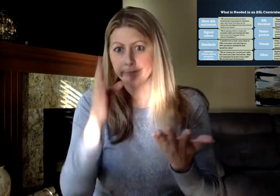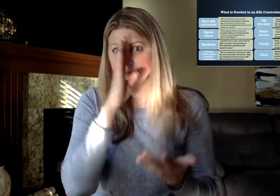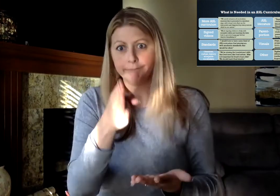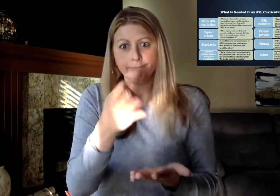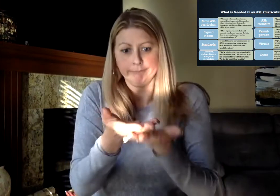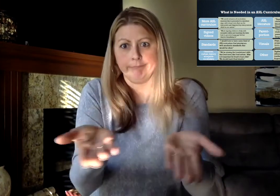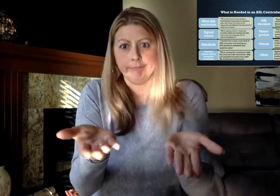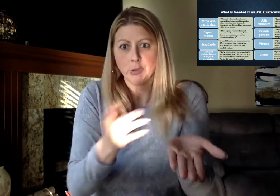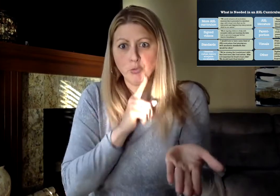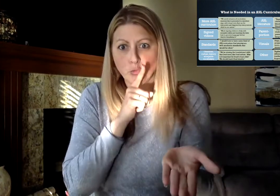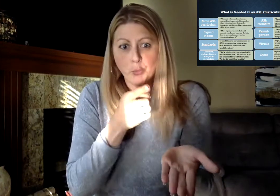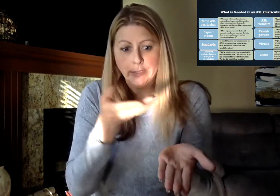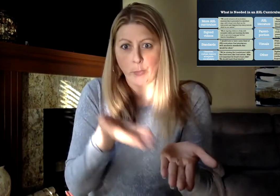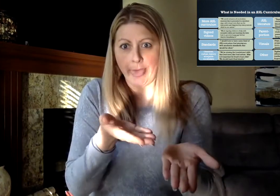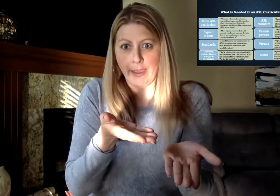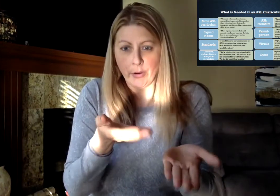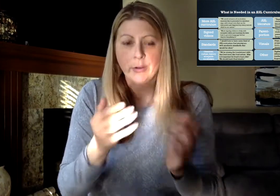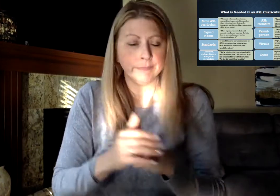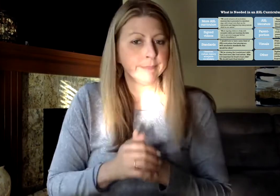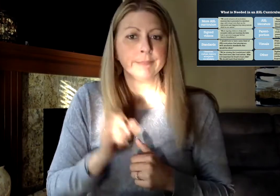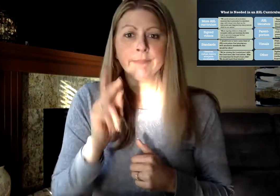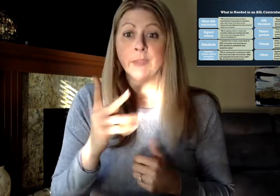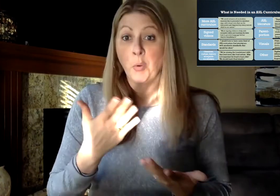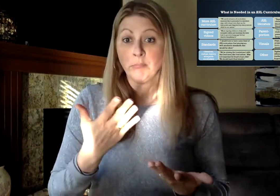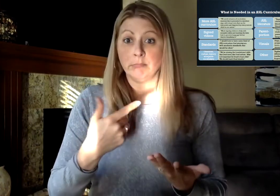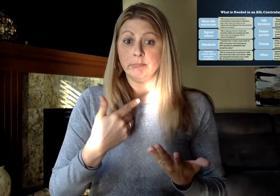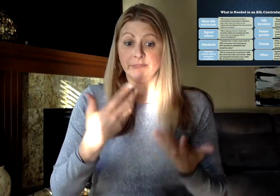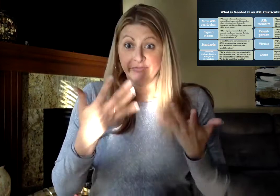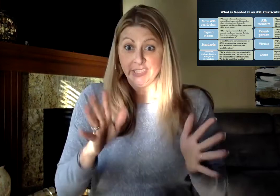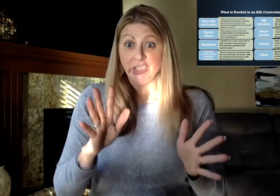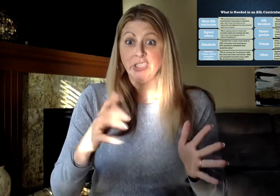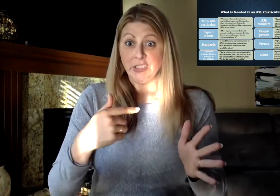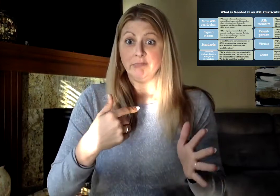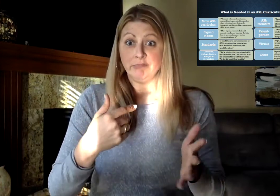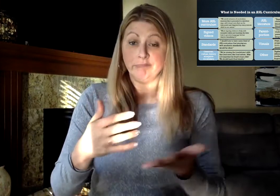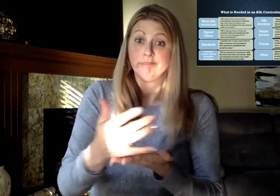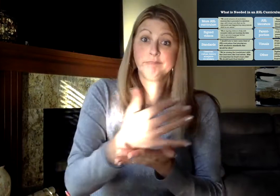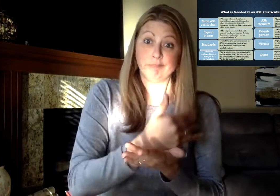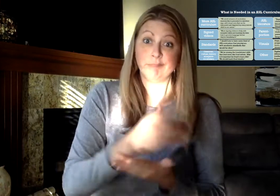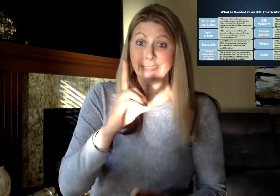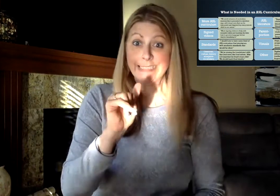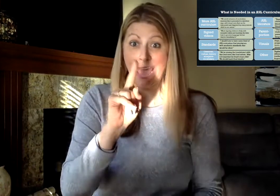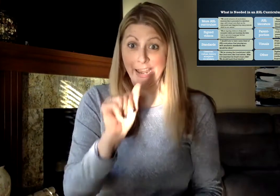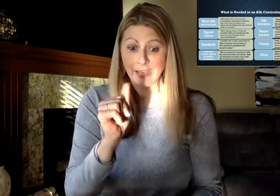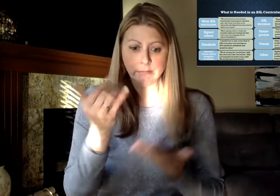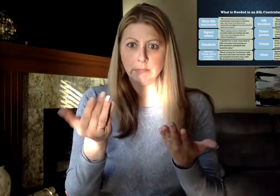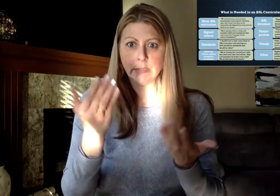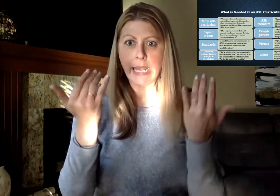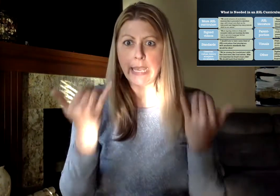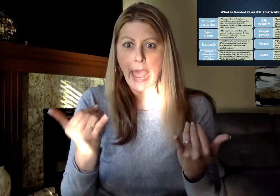do. I mean, it's right there. Okay, so after I finished gathering all of this